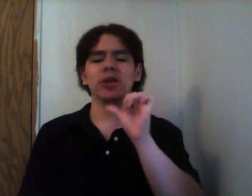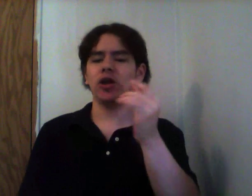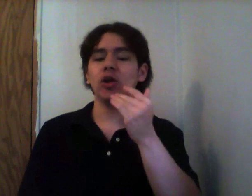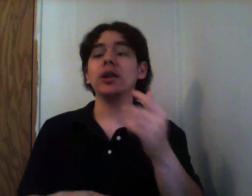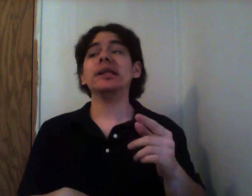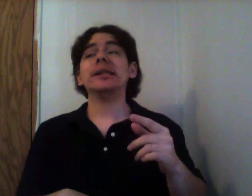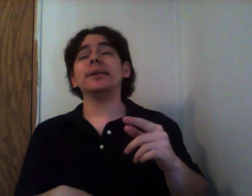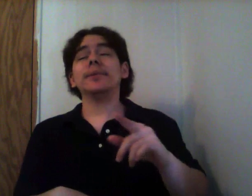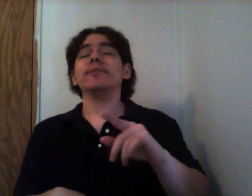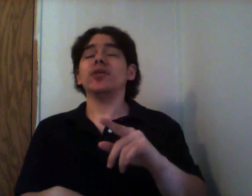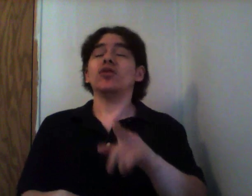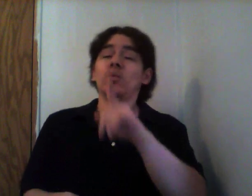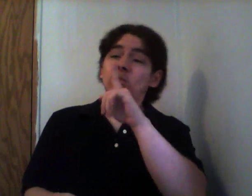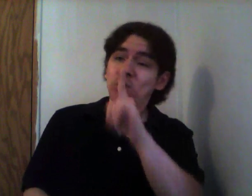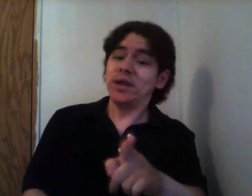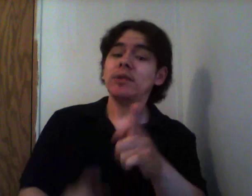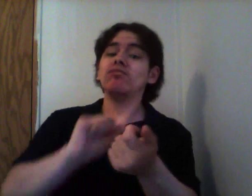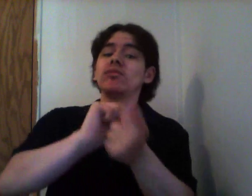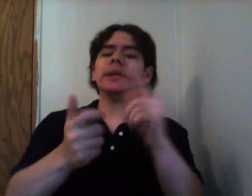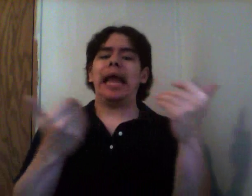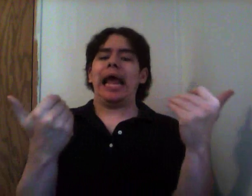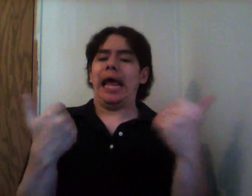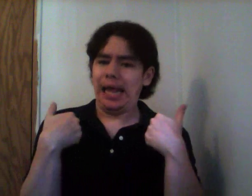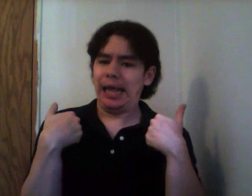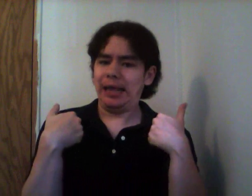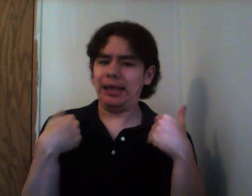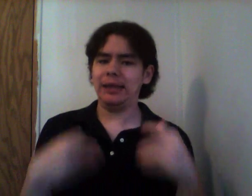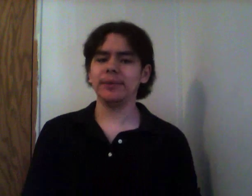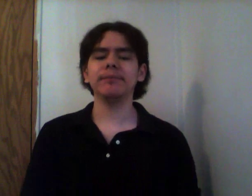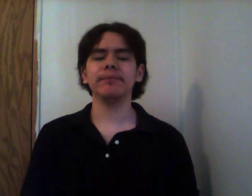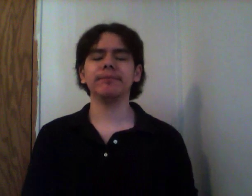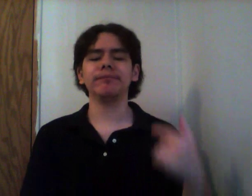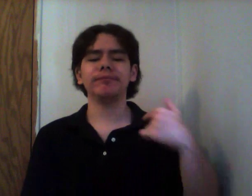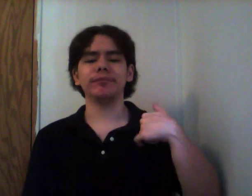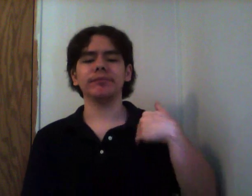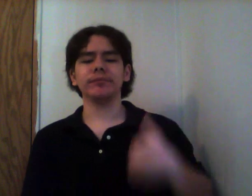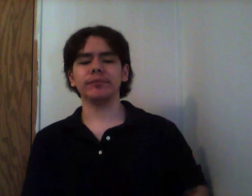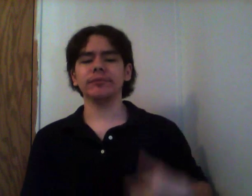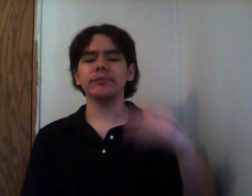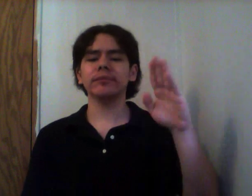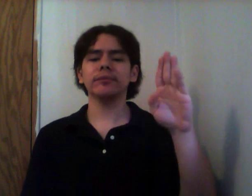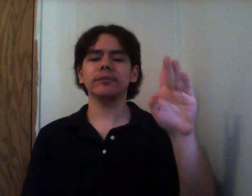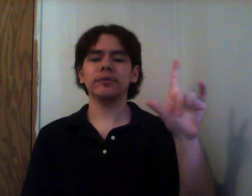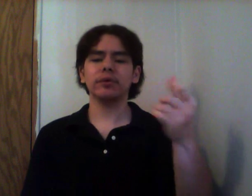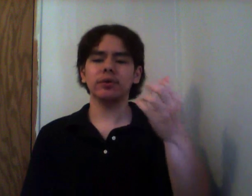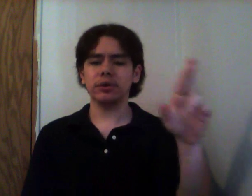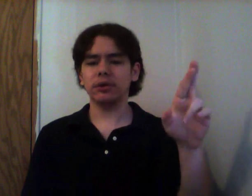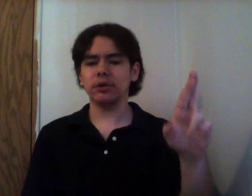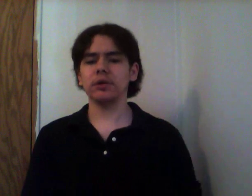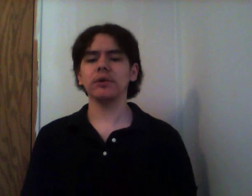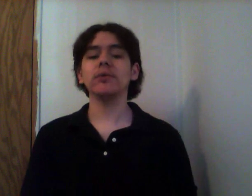other question I just asked, how do you say I'm a blogger? They said, soy bloguero. So